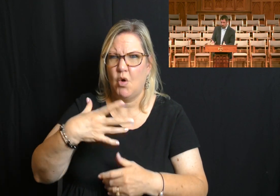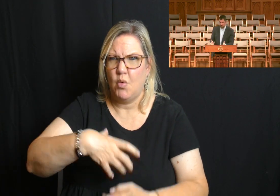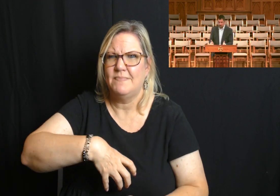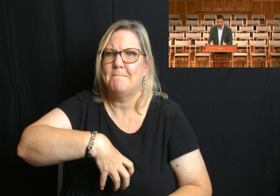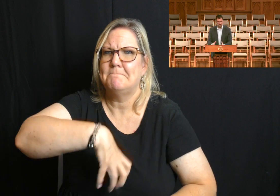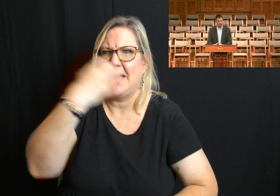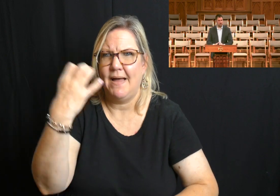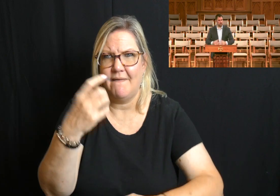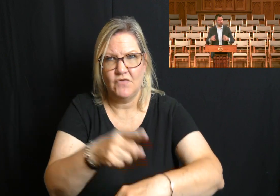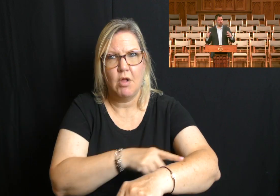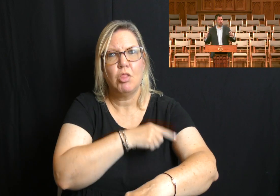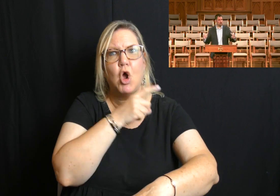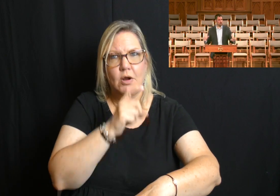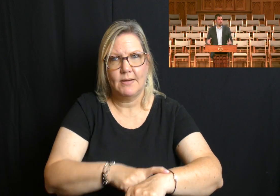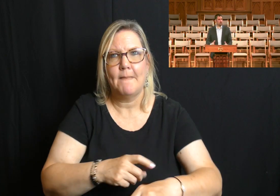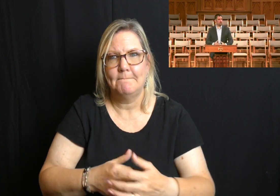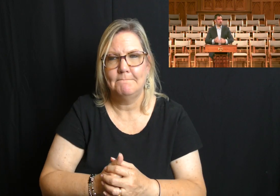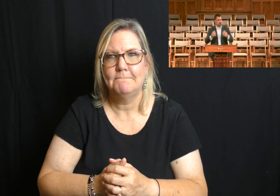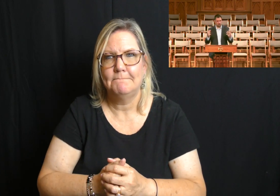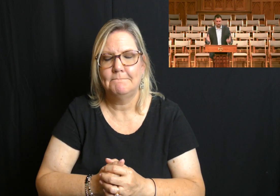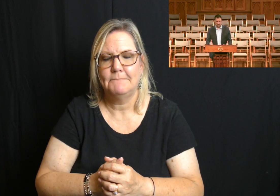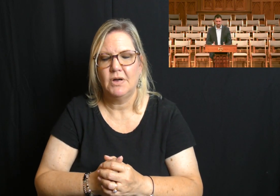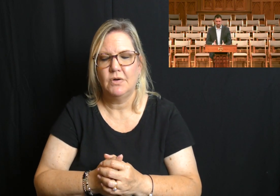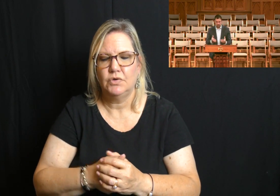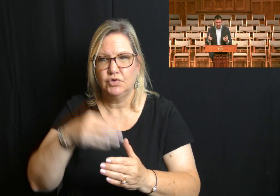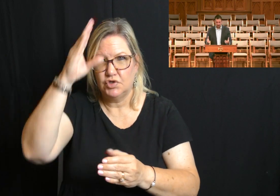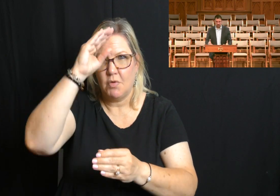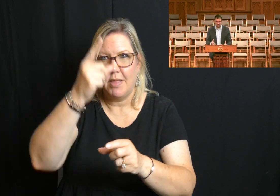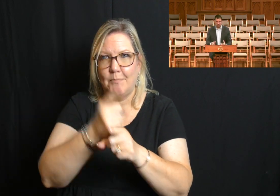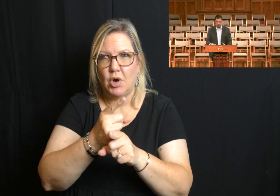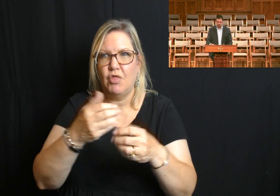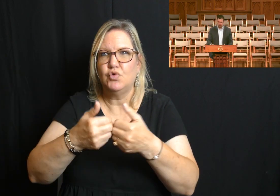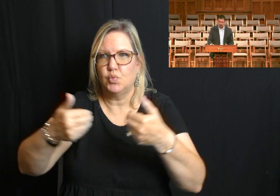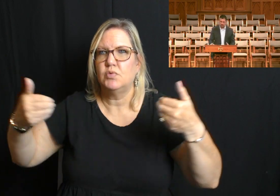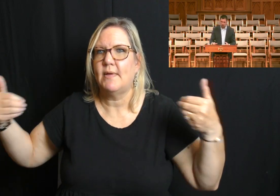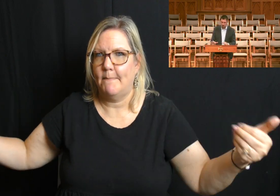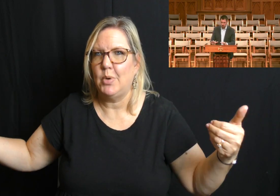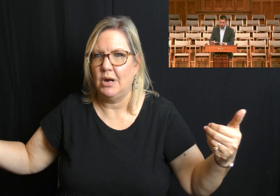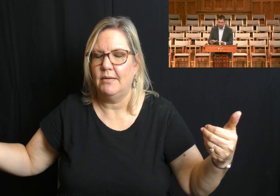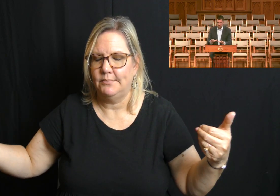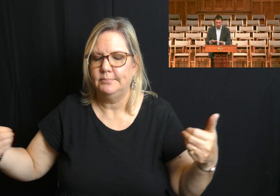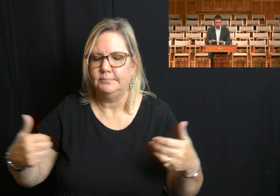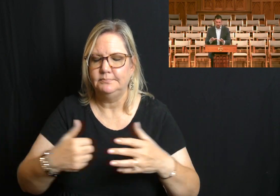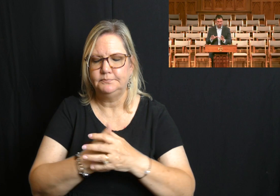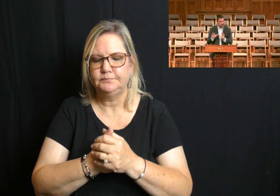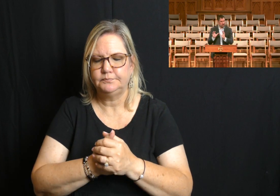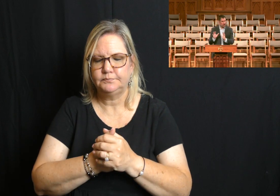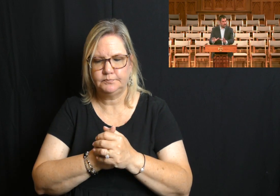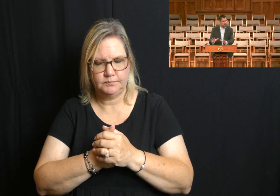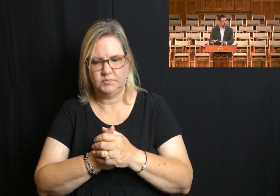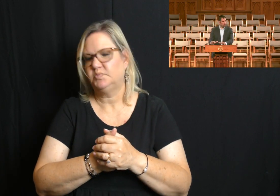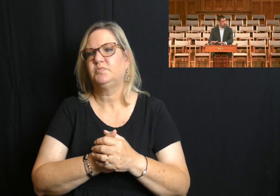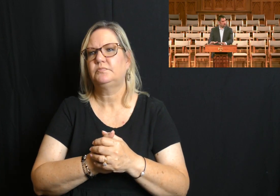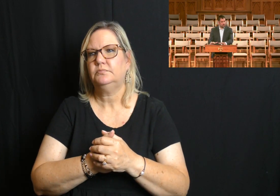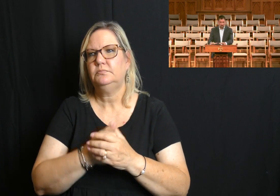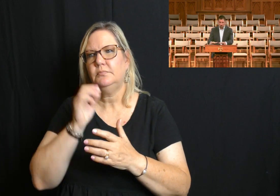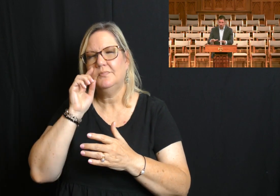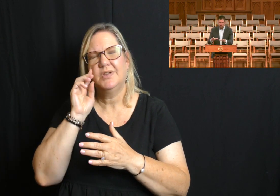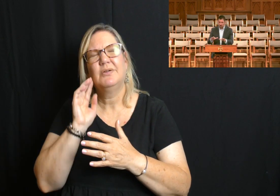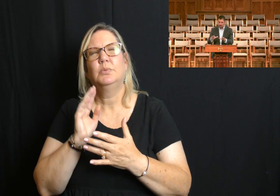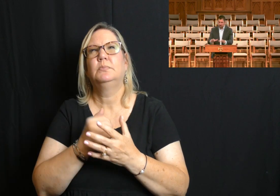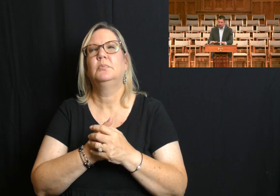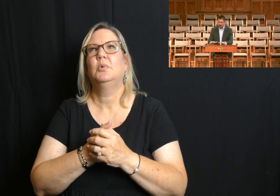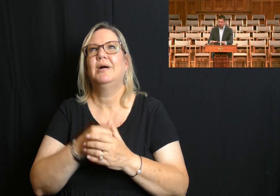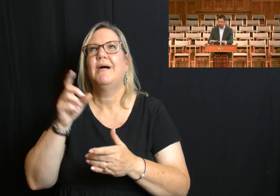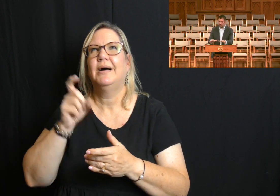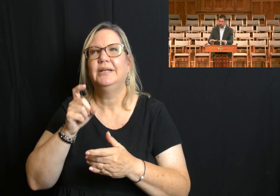fear continued to startle in Jacob's heart. But here's the thing. What I need for us to understand what